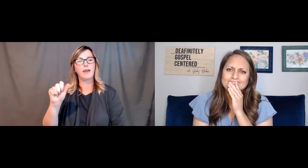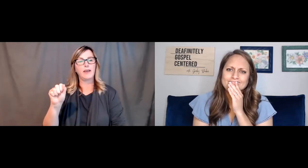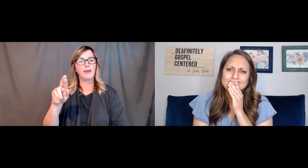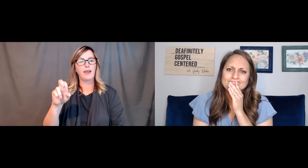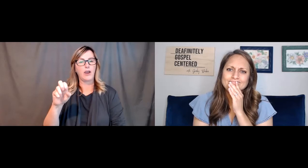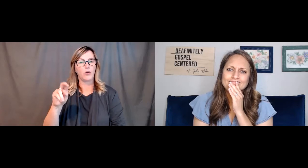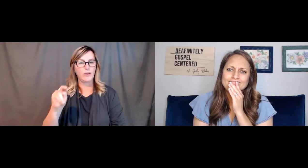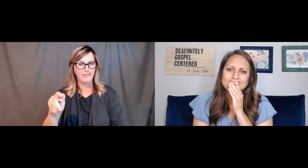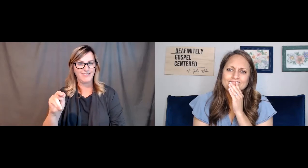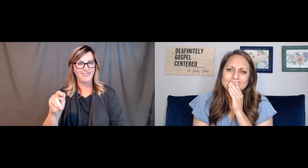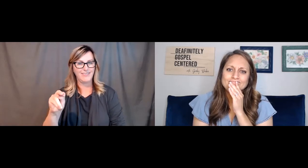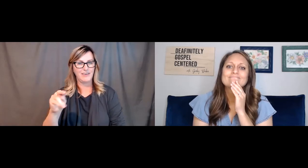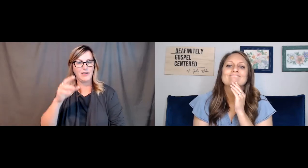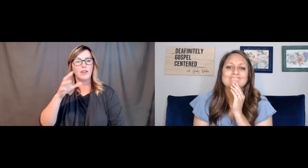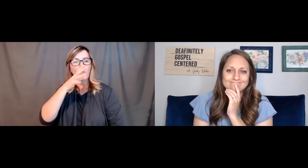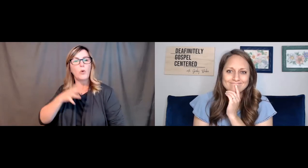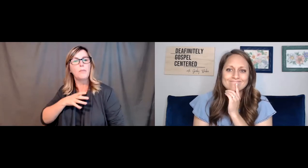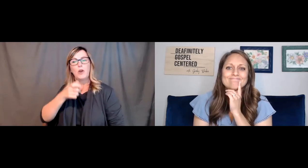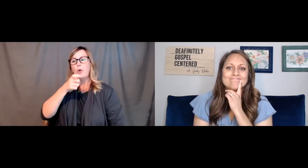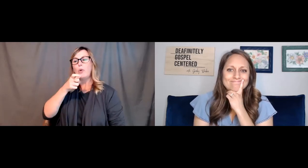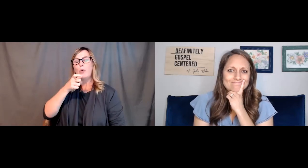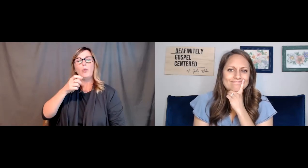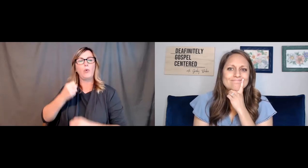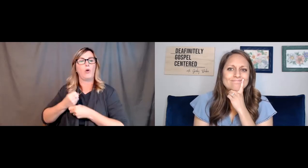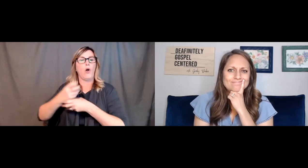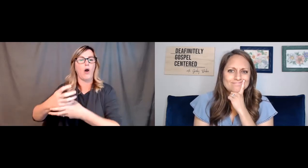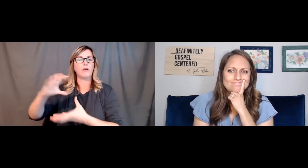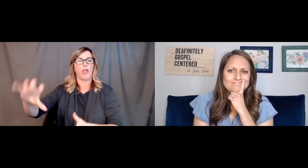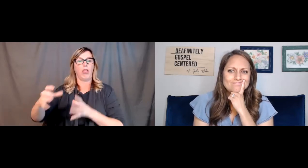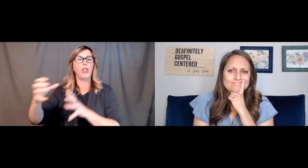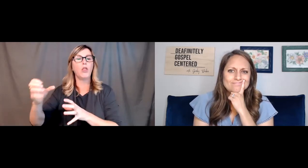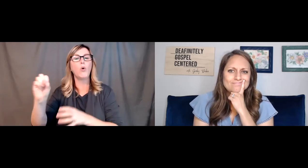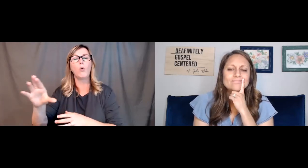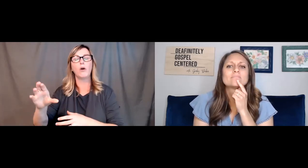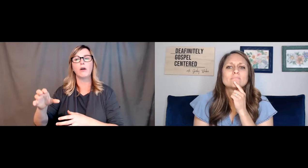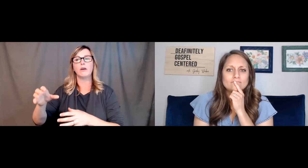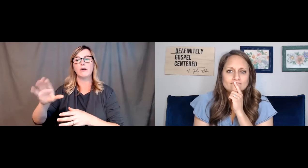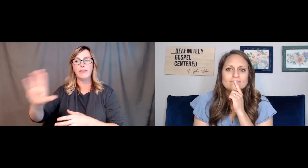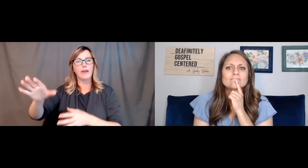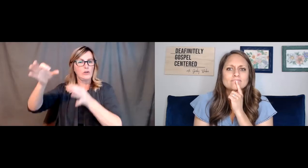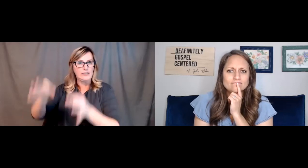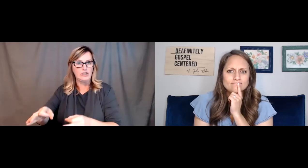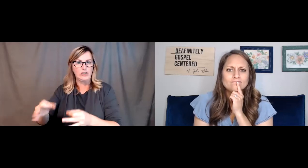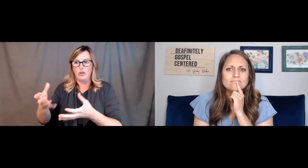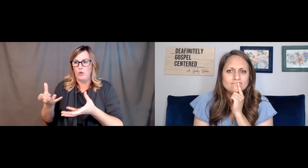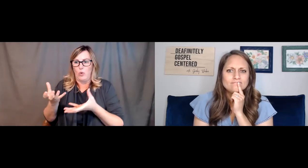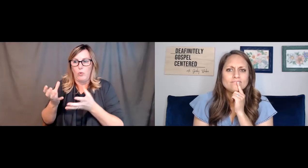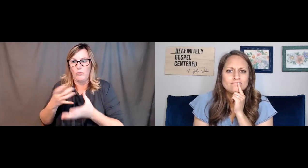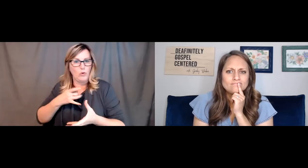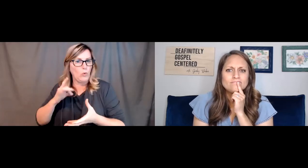Or Karen. The woman who causes issues,